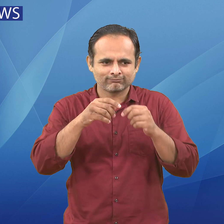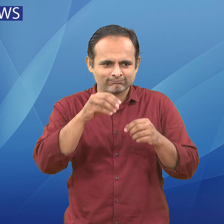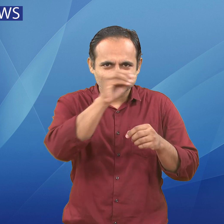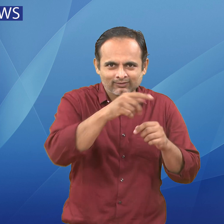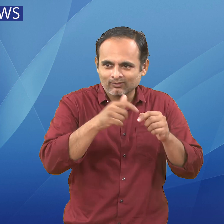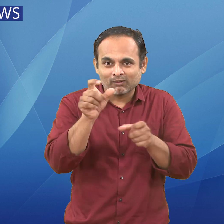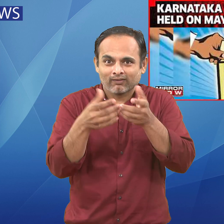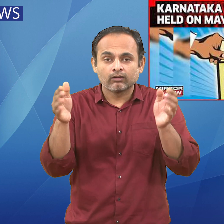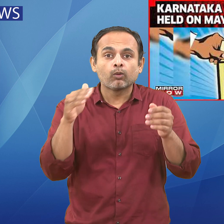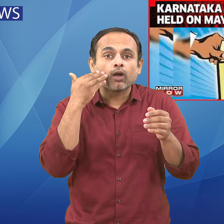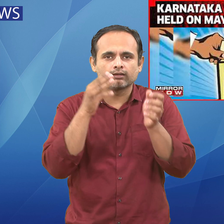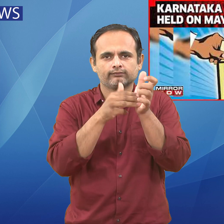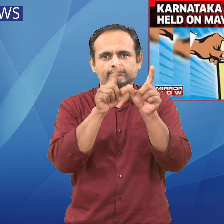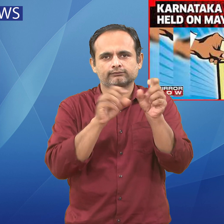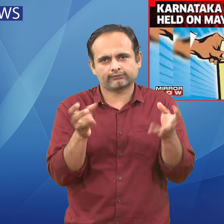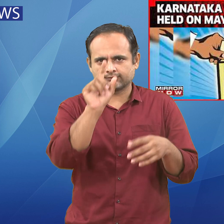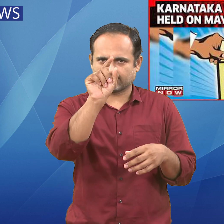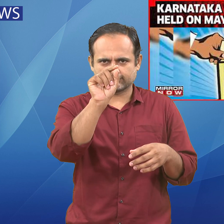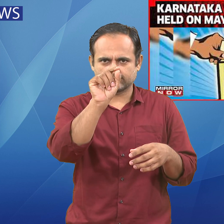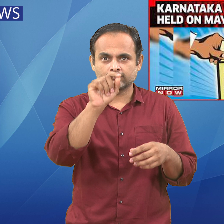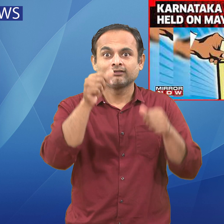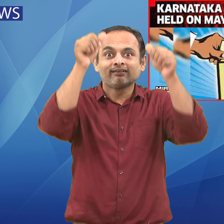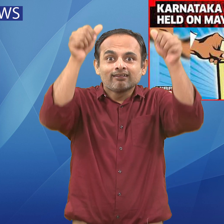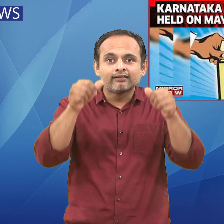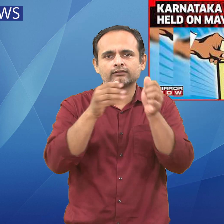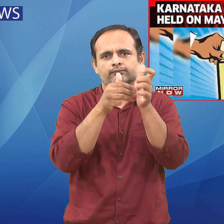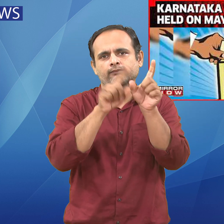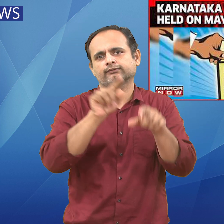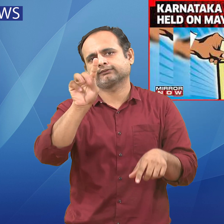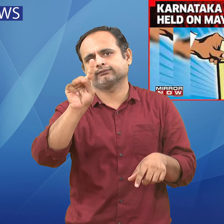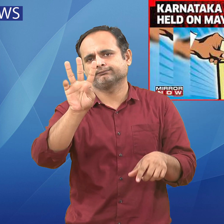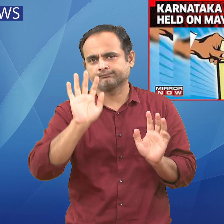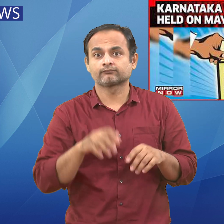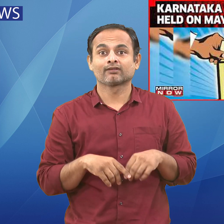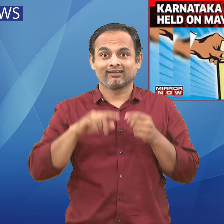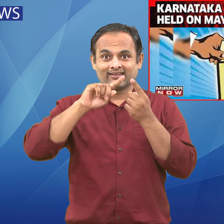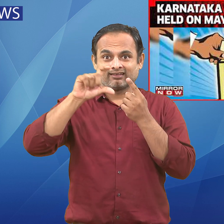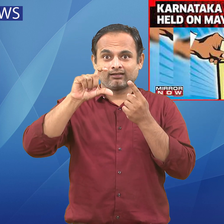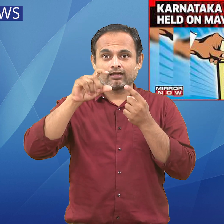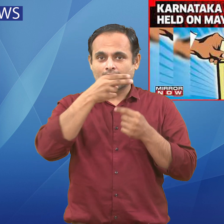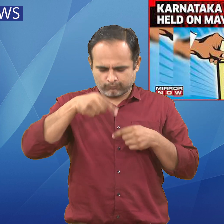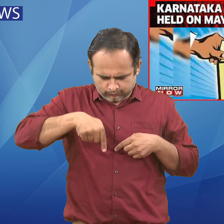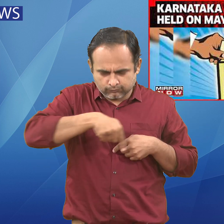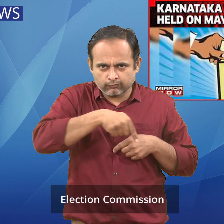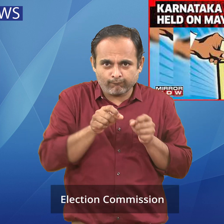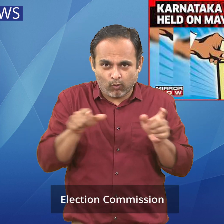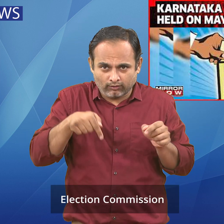13. The Election Commission announced that the Karnataka poll notification will be issued on April 13 and April 20 is the last date